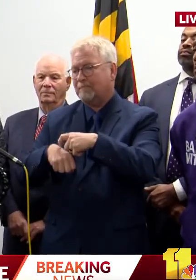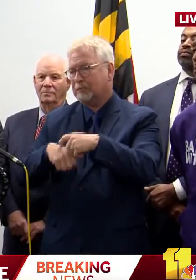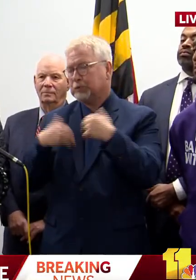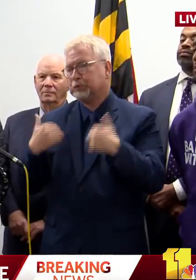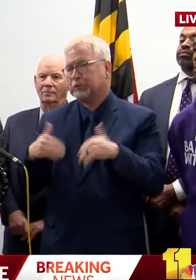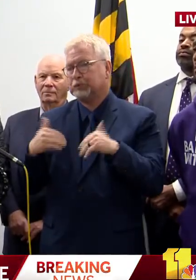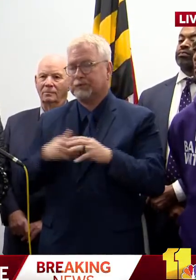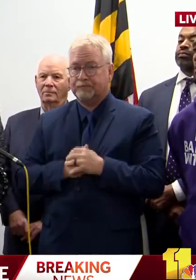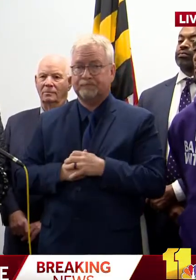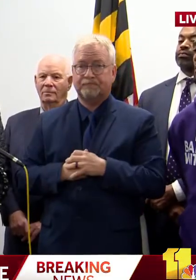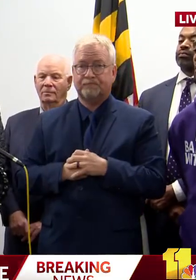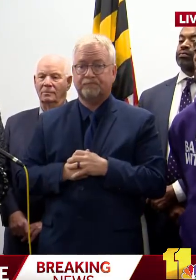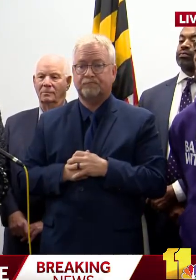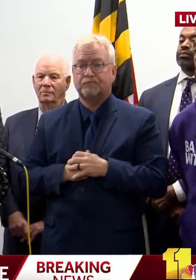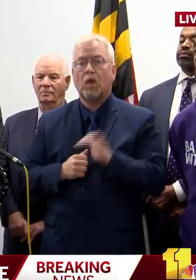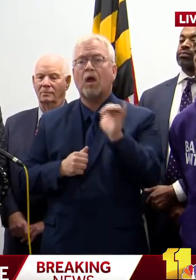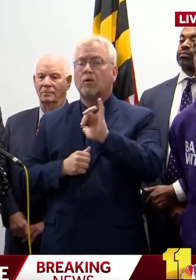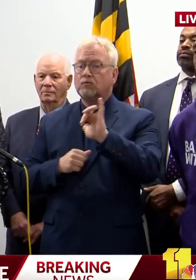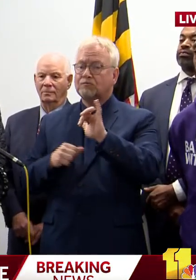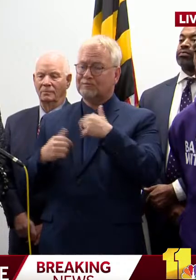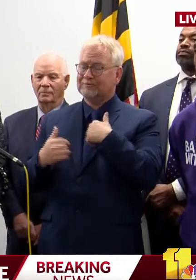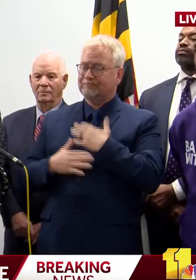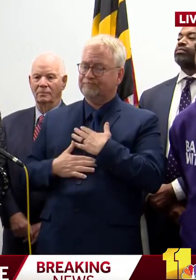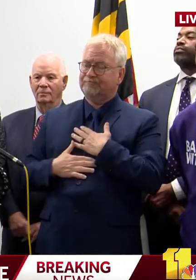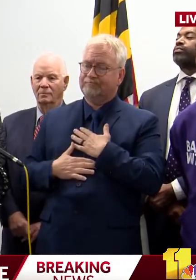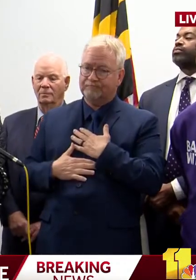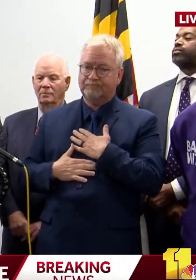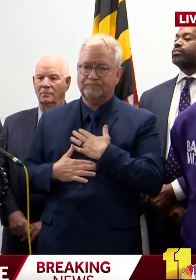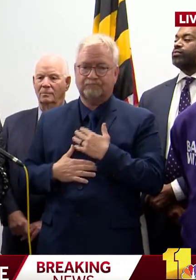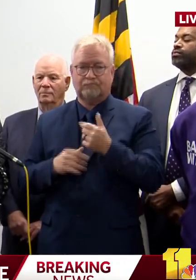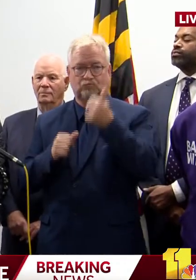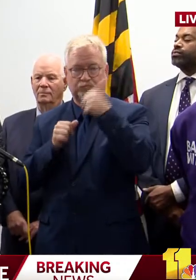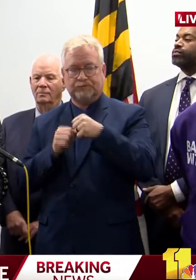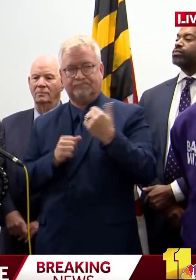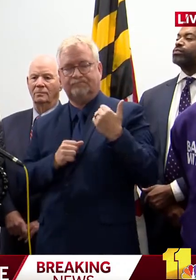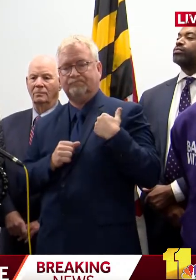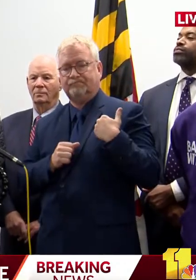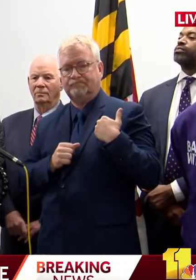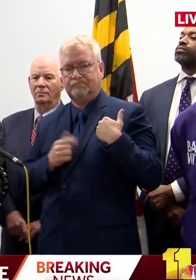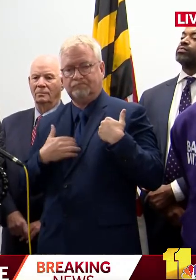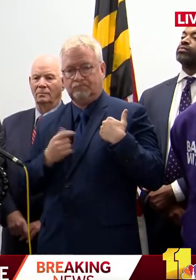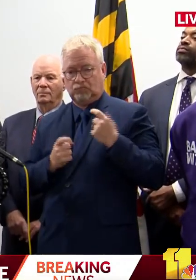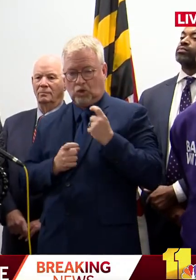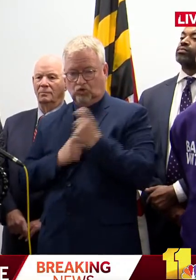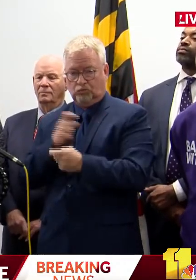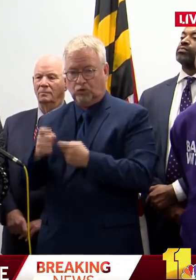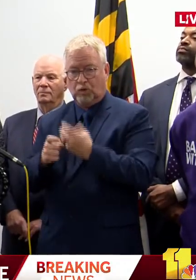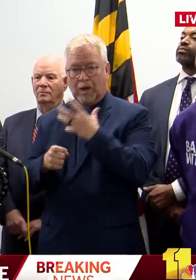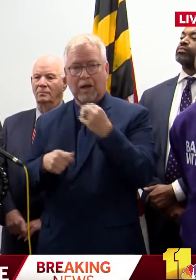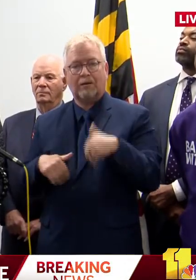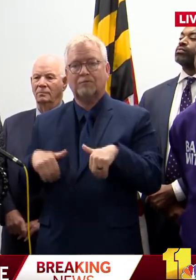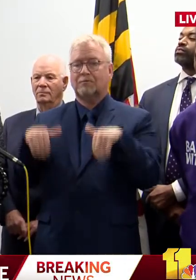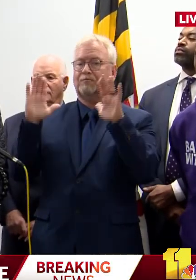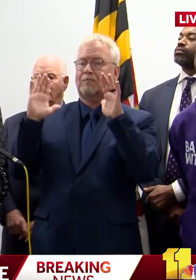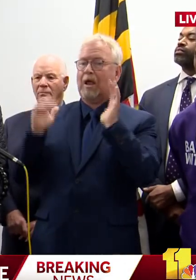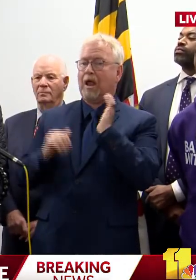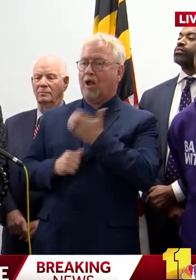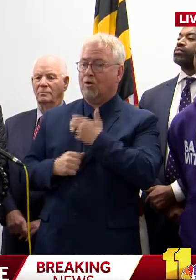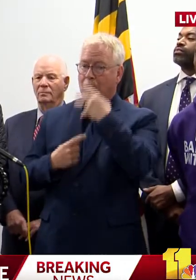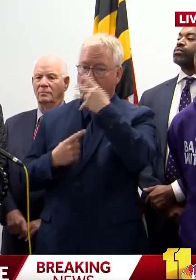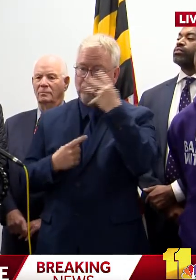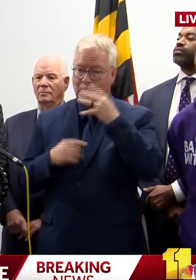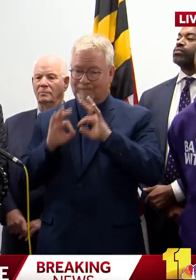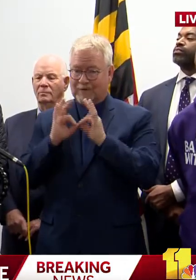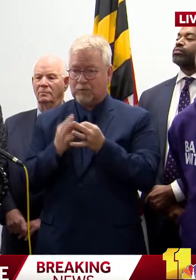It's also a solemn reminder of both the contributions and the sacrifices that our immigrant families make in